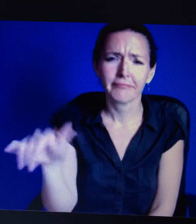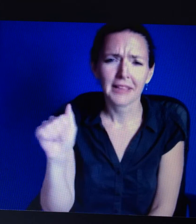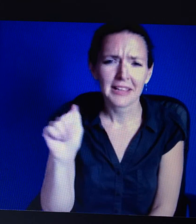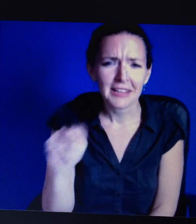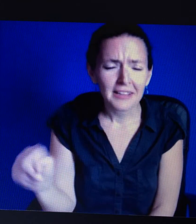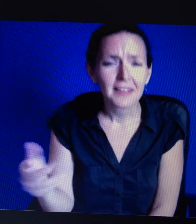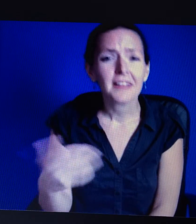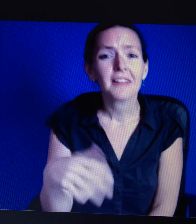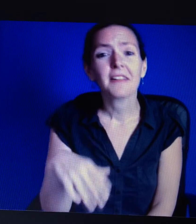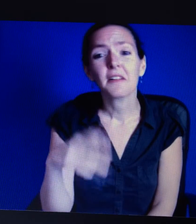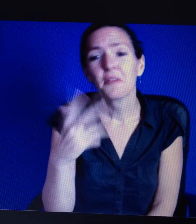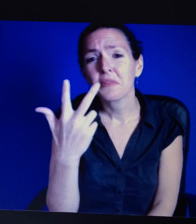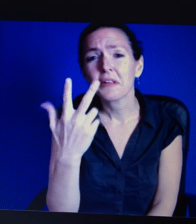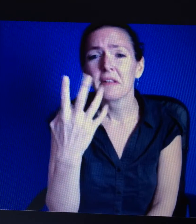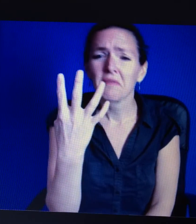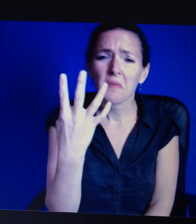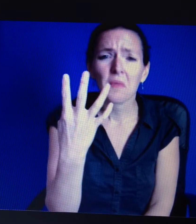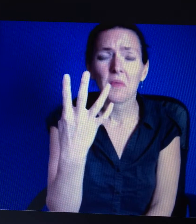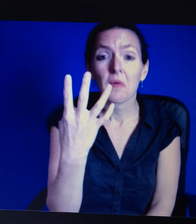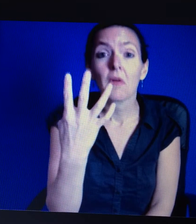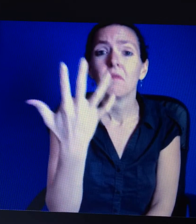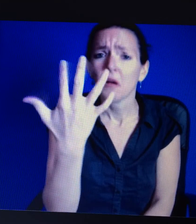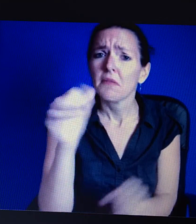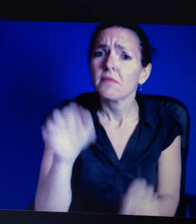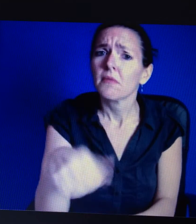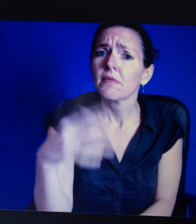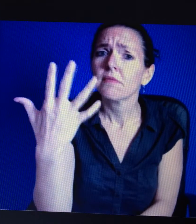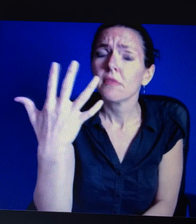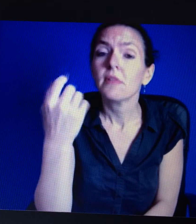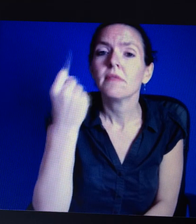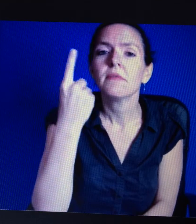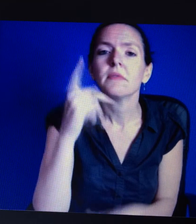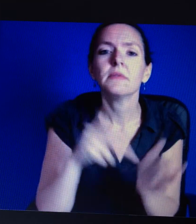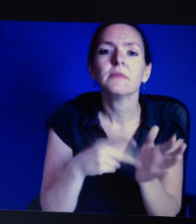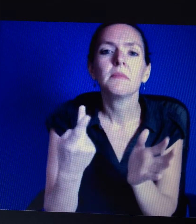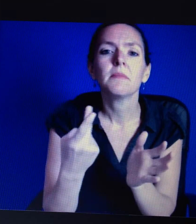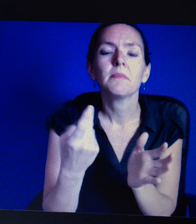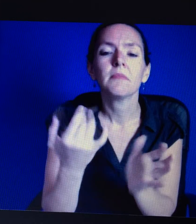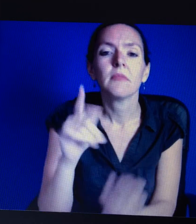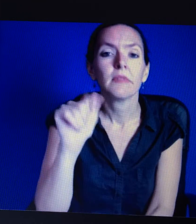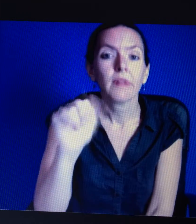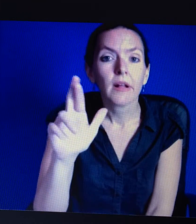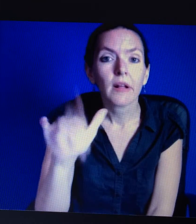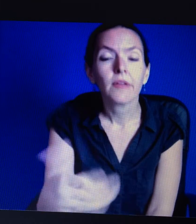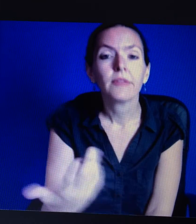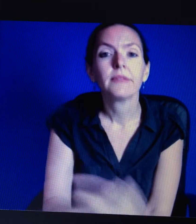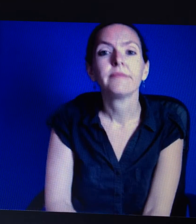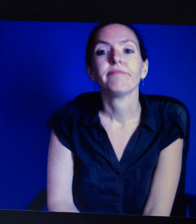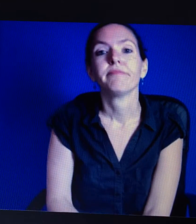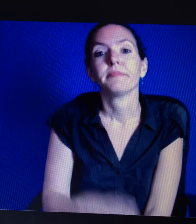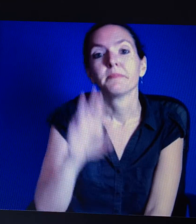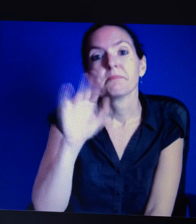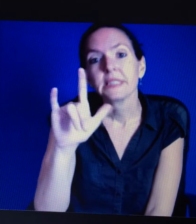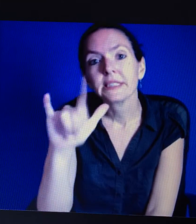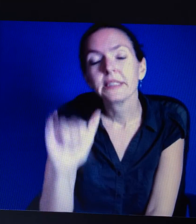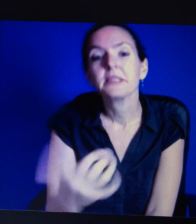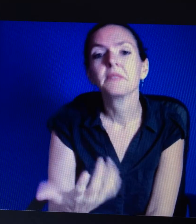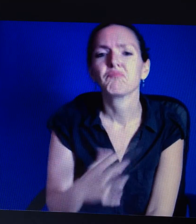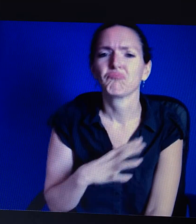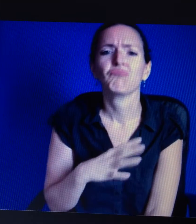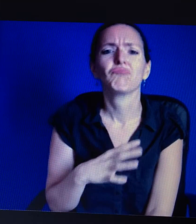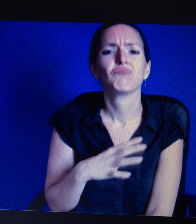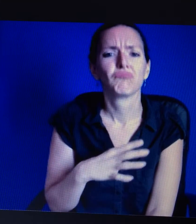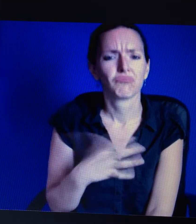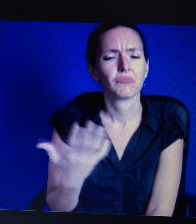room. Fingerspelled name signs. If they have 3, 4, 5 letters, most of them tend to be name signed.